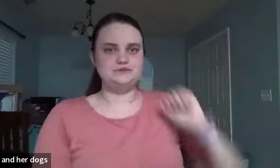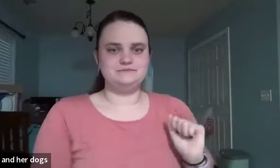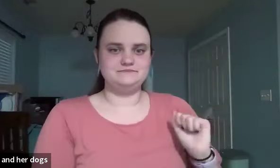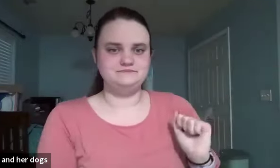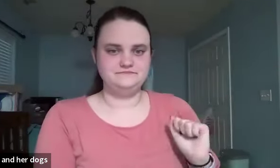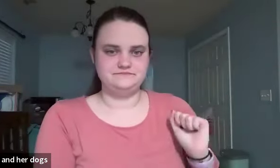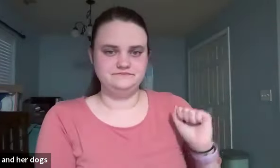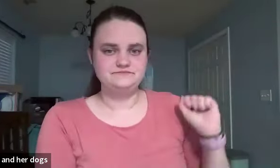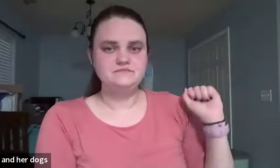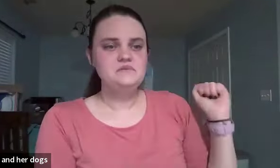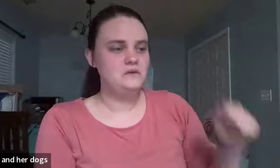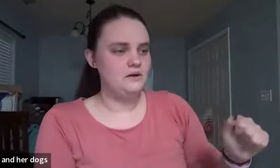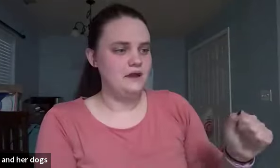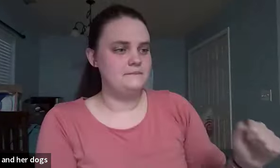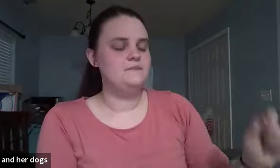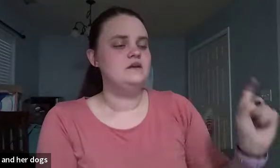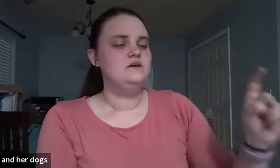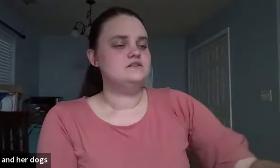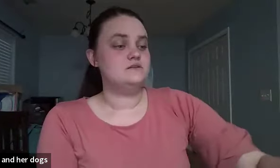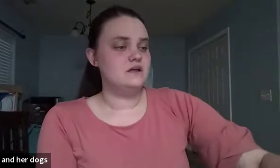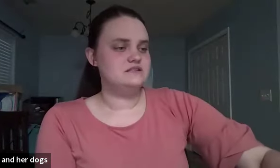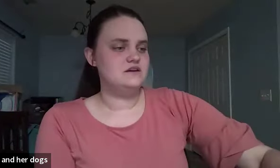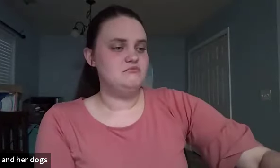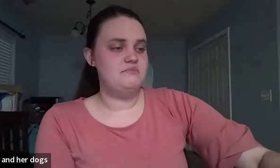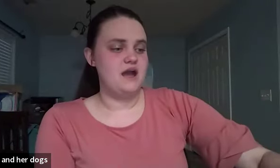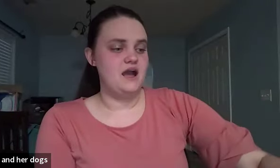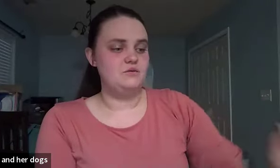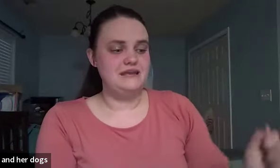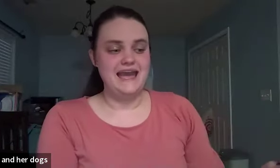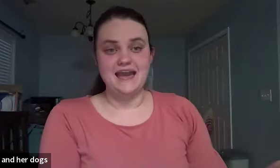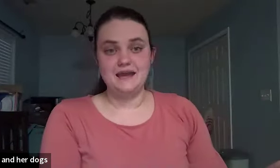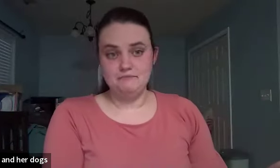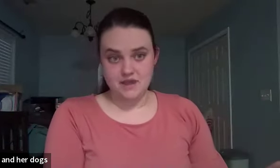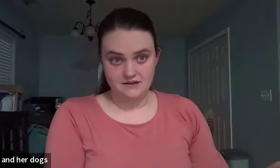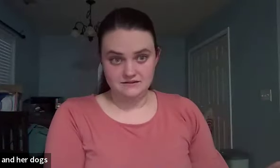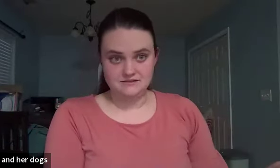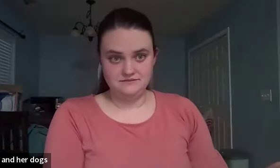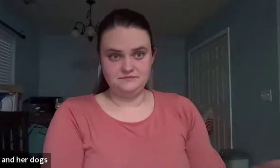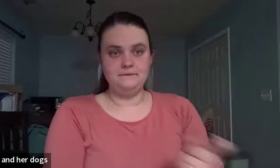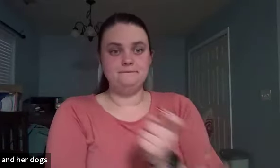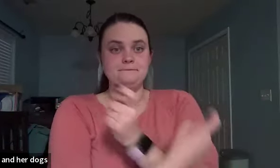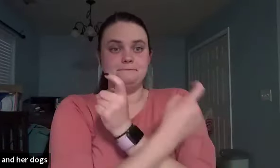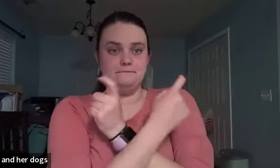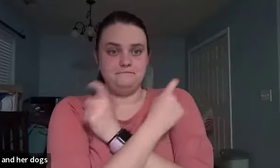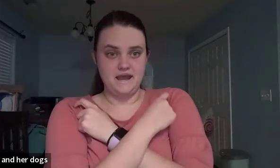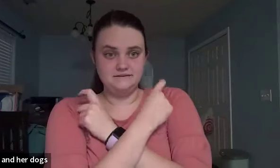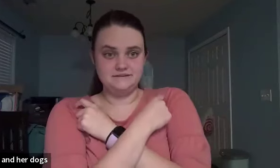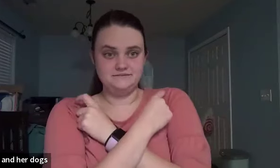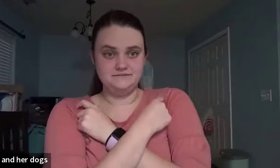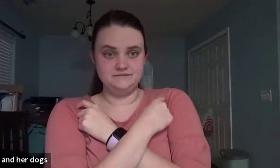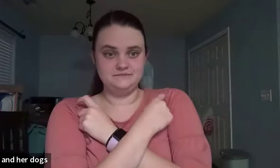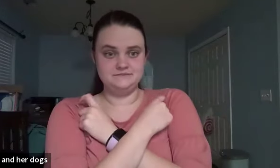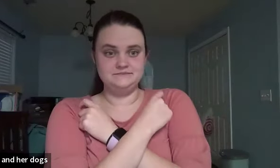Ghost. Okay, so let's go back. We had bat. Bat.